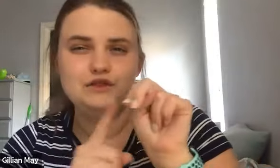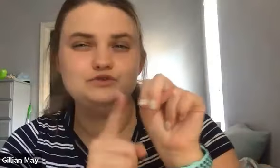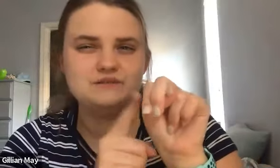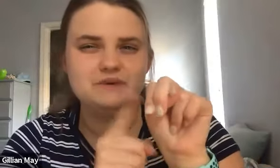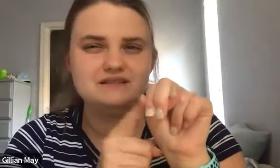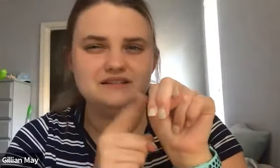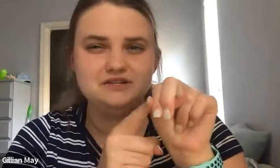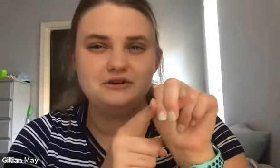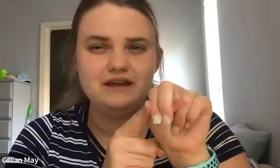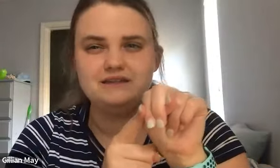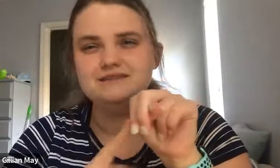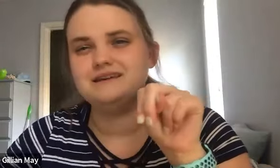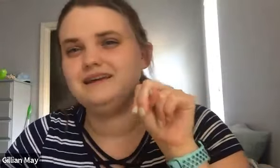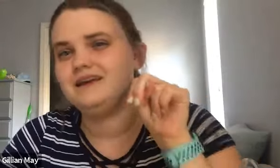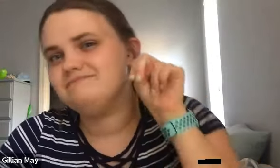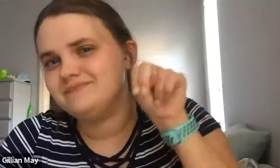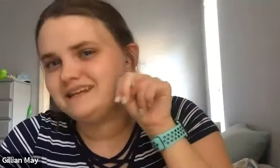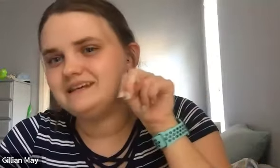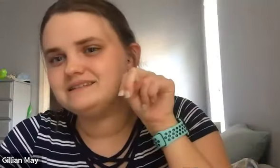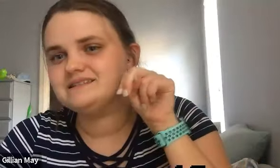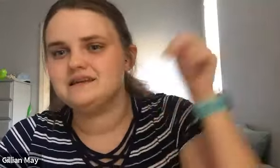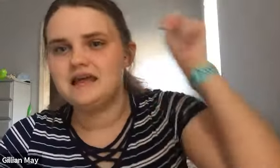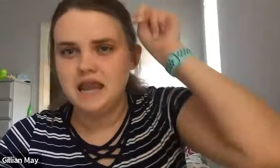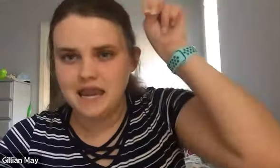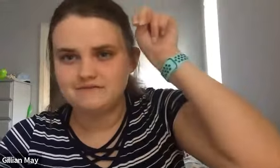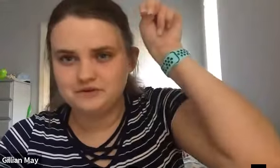you just basically do your ends again, niece, nephew.